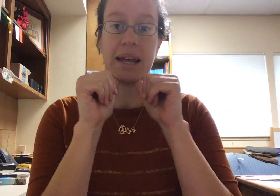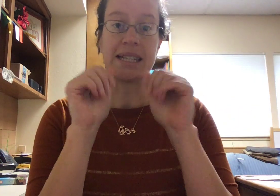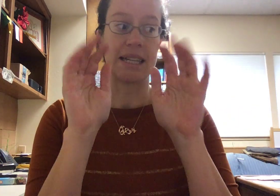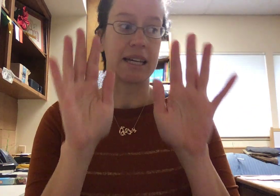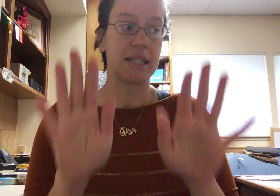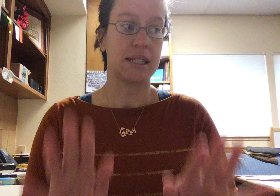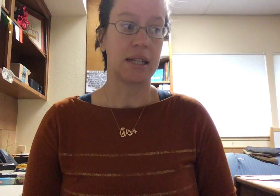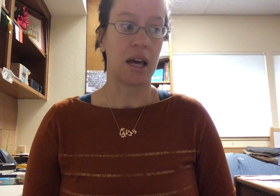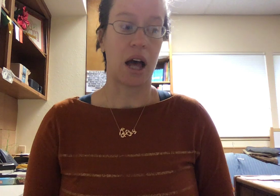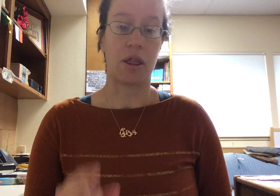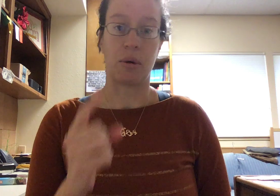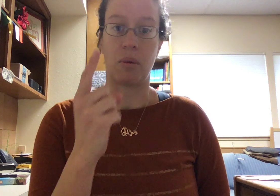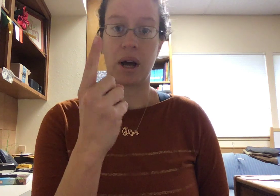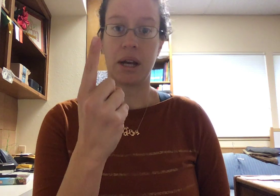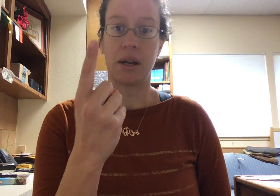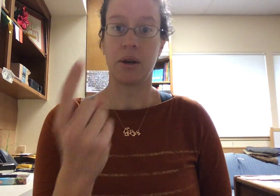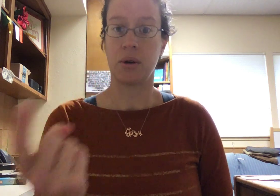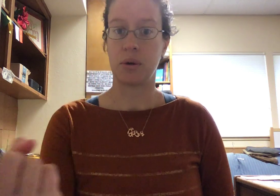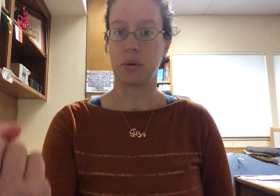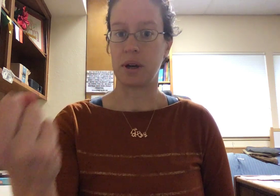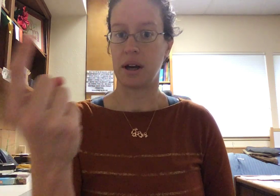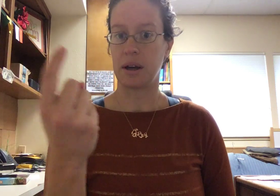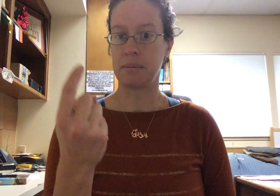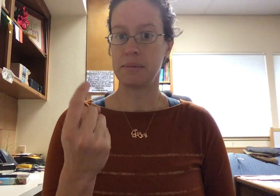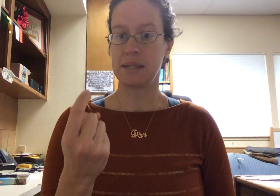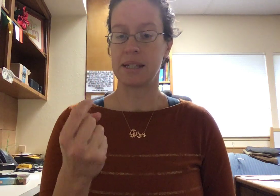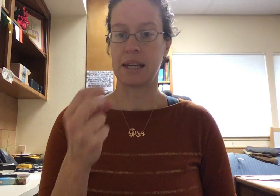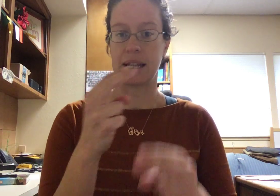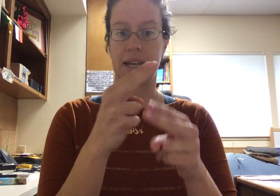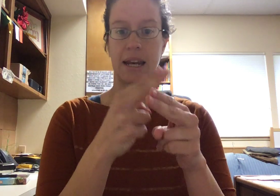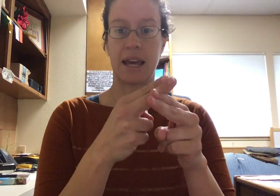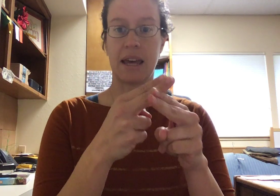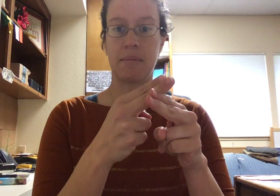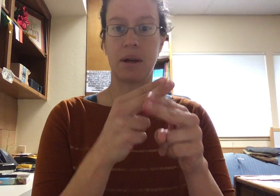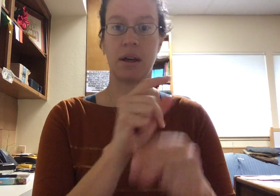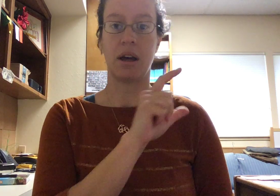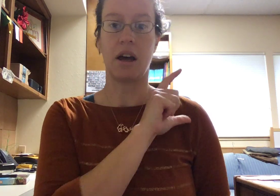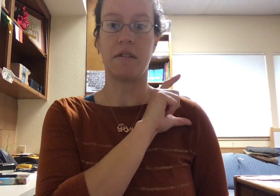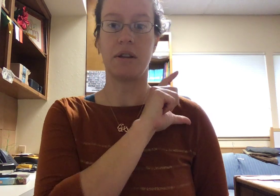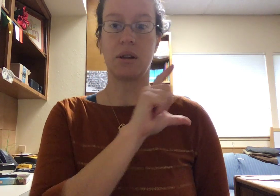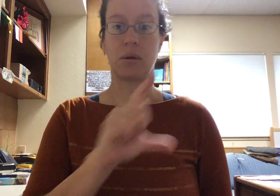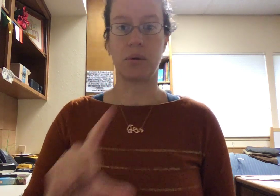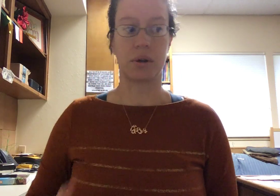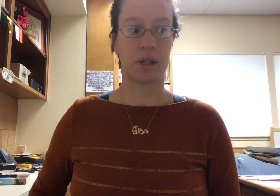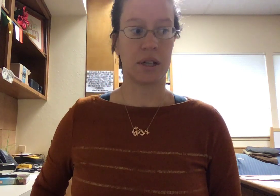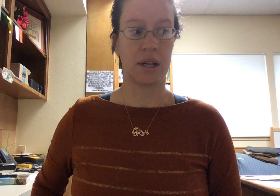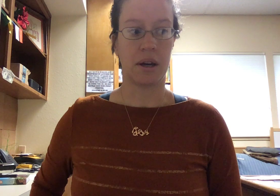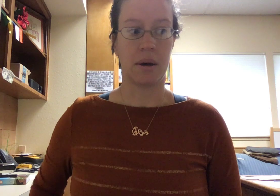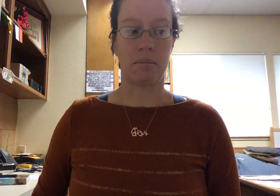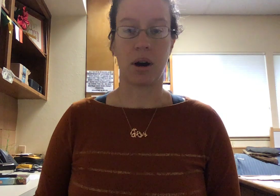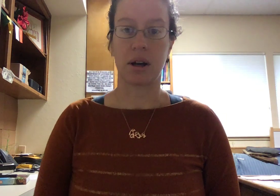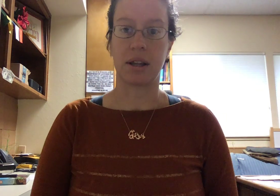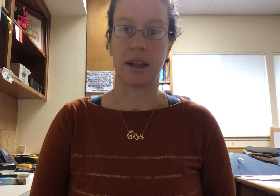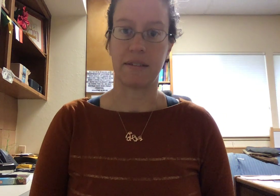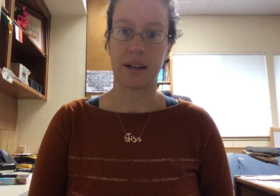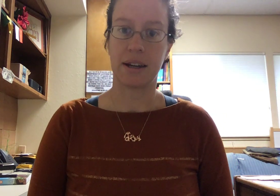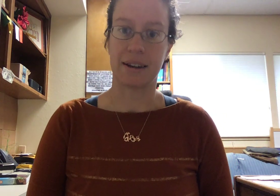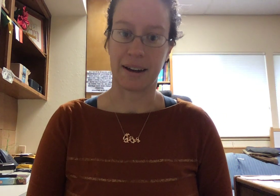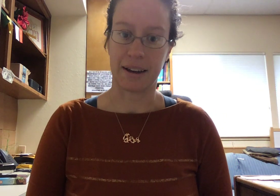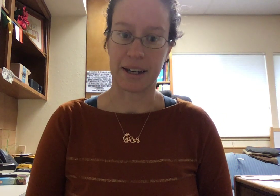blessings on the one who comes in the name of the Lord. Mark 11, 9.